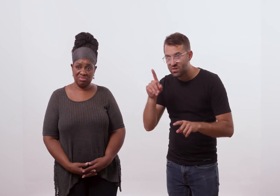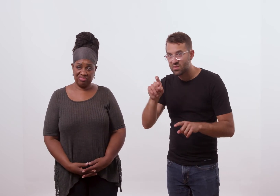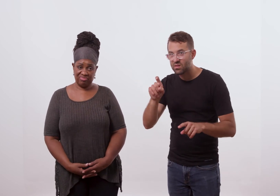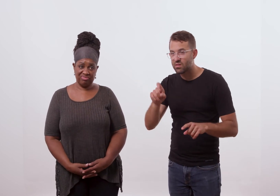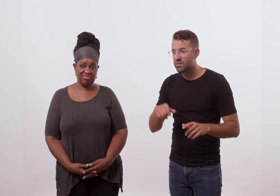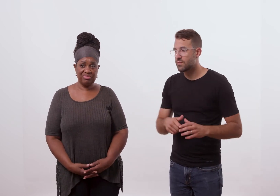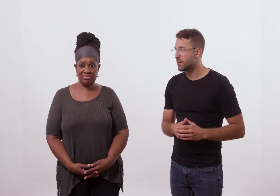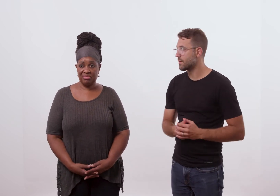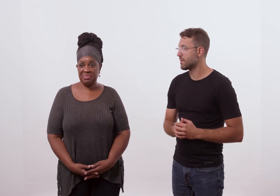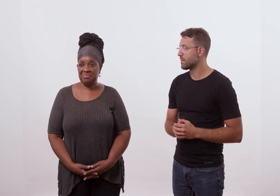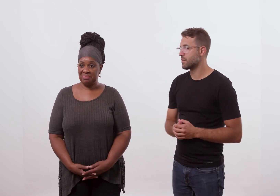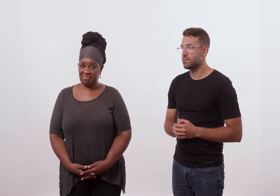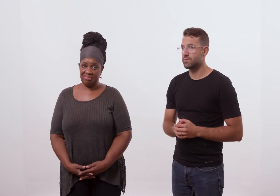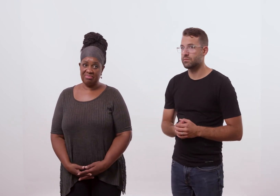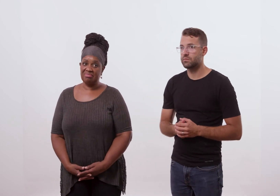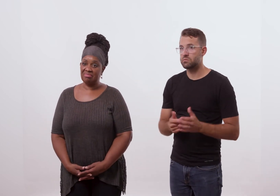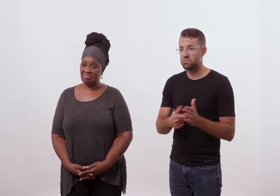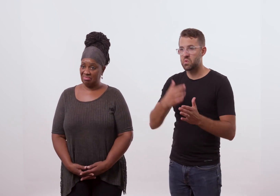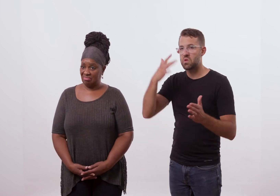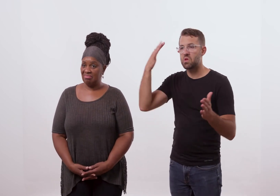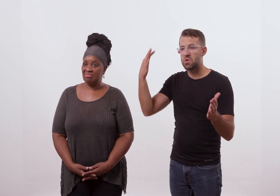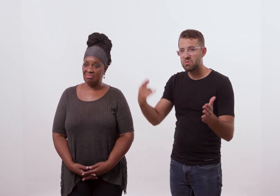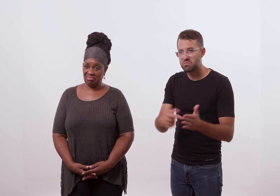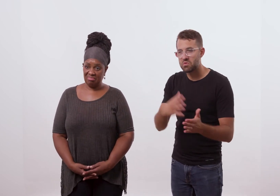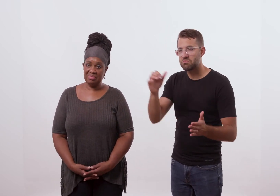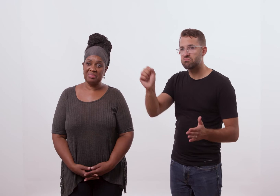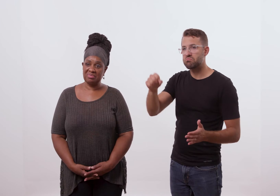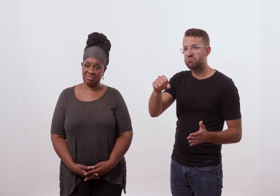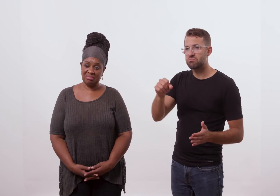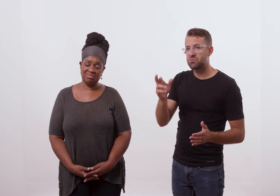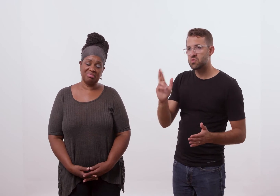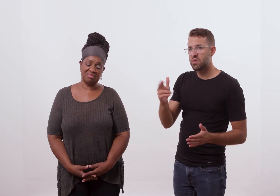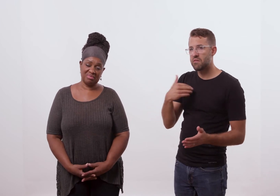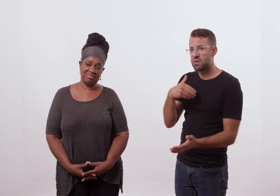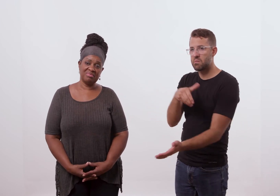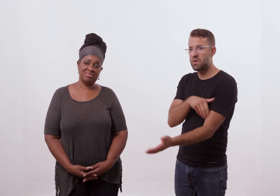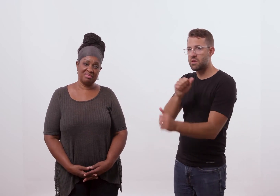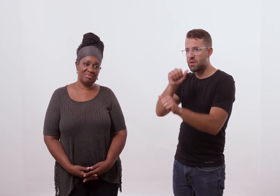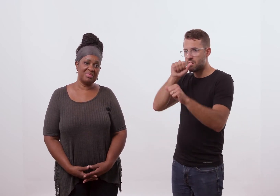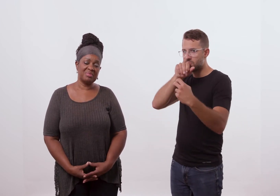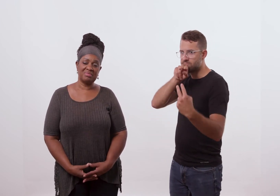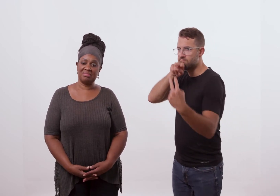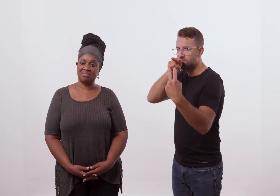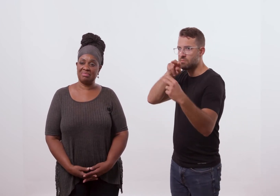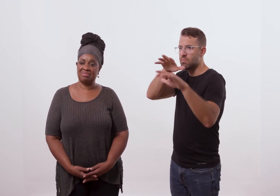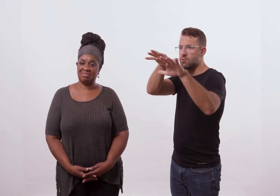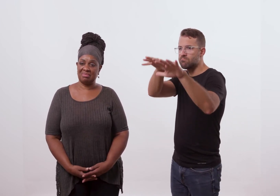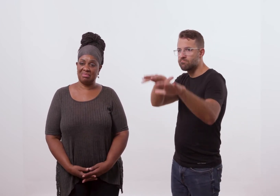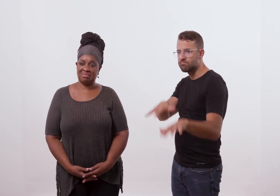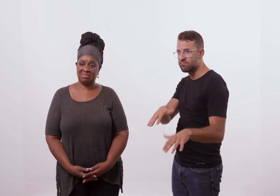while, young chief. Only Rayek has the power to tame the beasts, and even he can only calm one at a